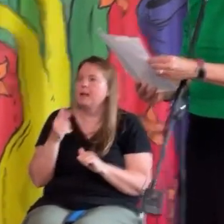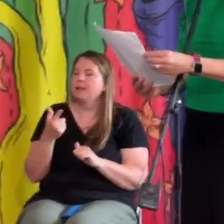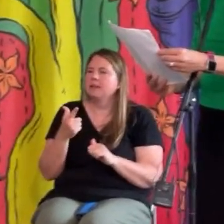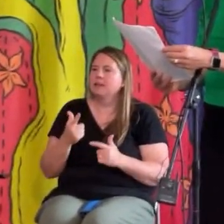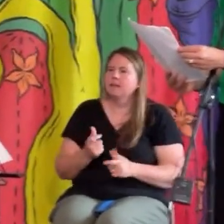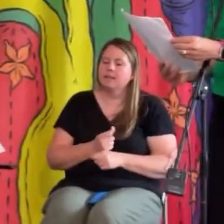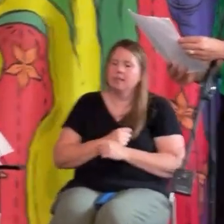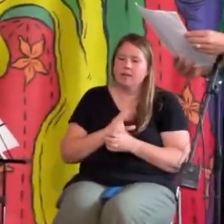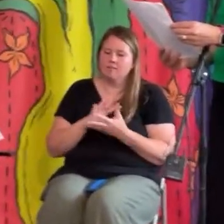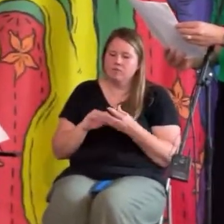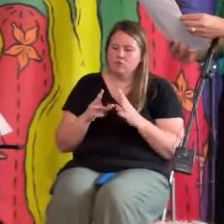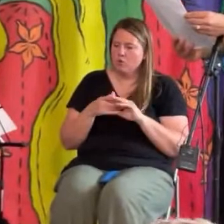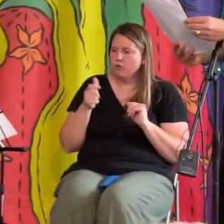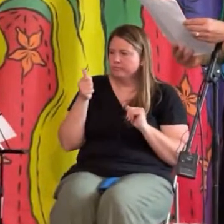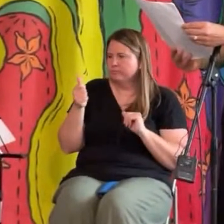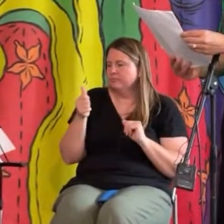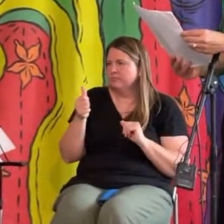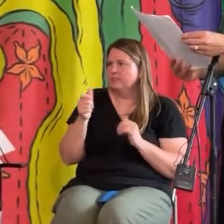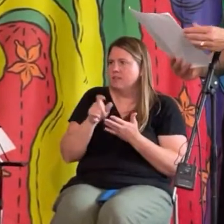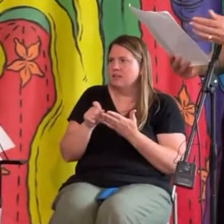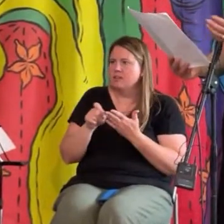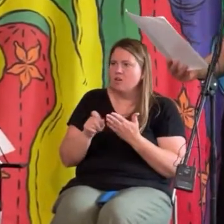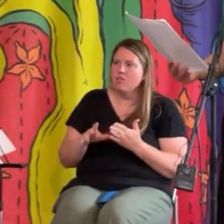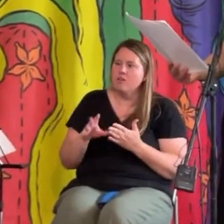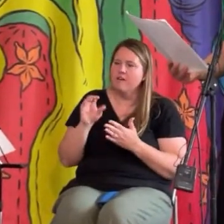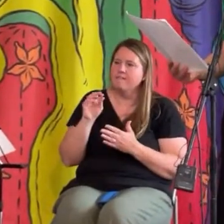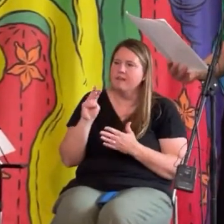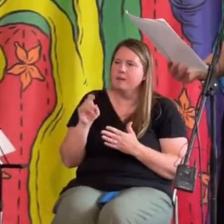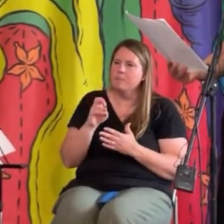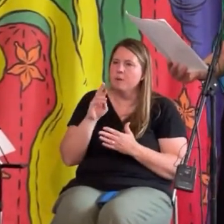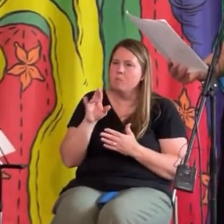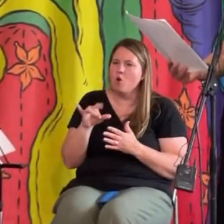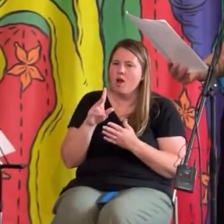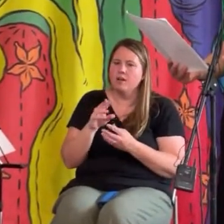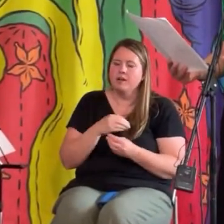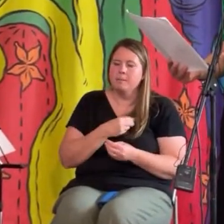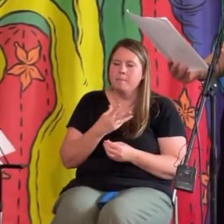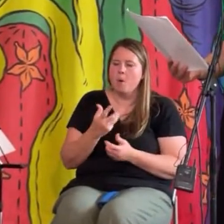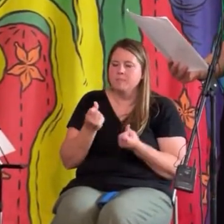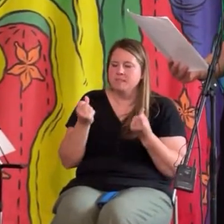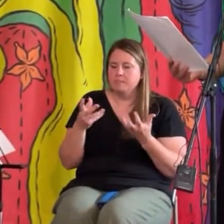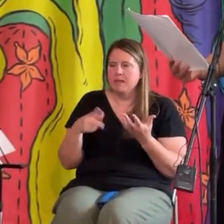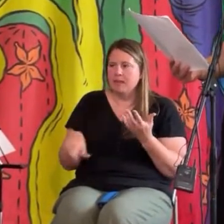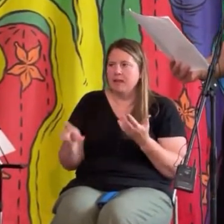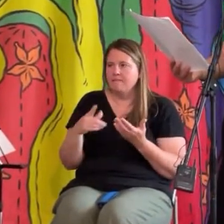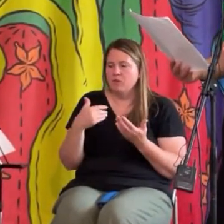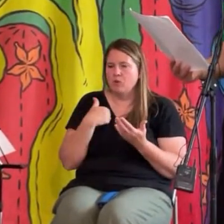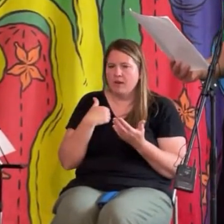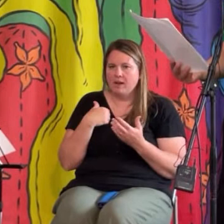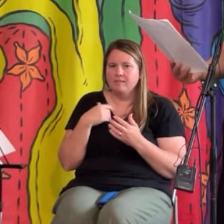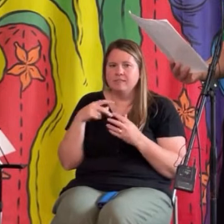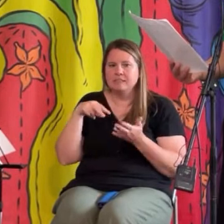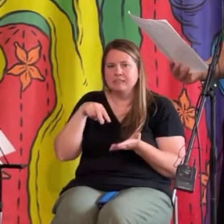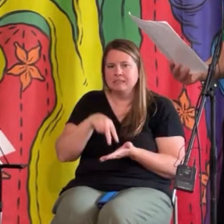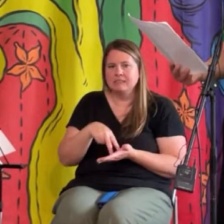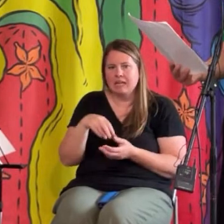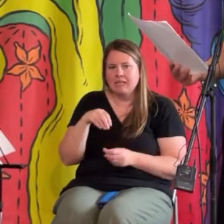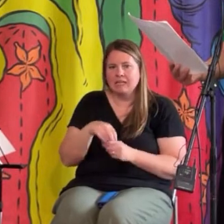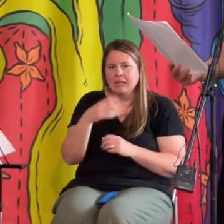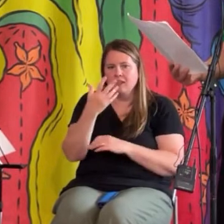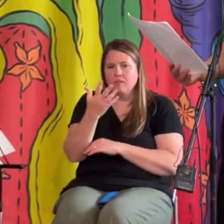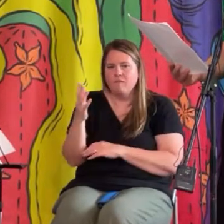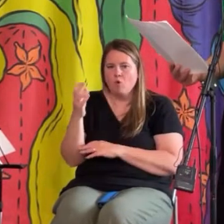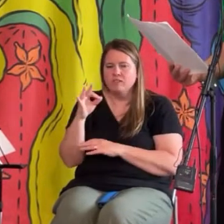Katie Farris is the author of the memoir in poems that many of you are holding in your hands, standing in the forest of being